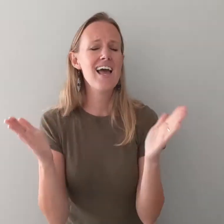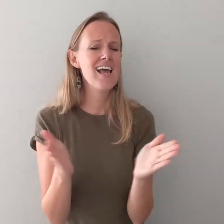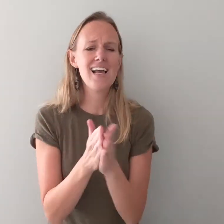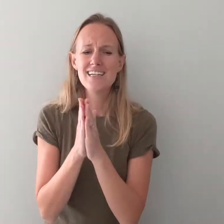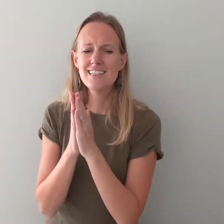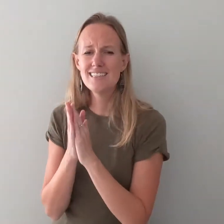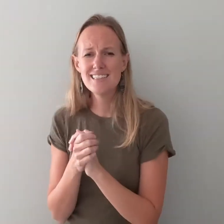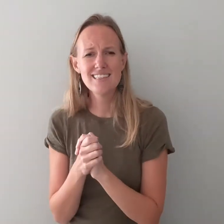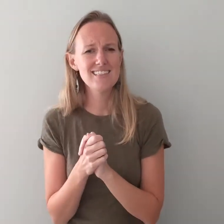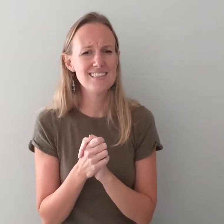praise.